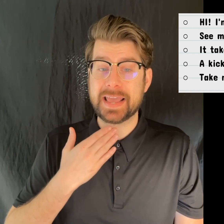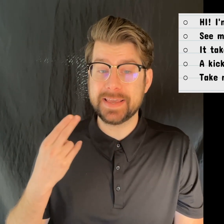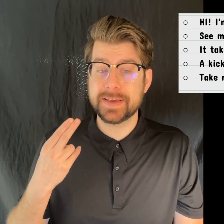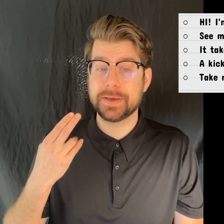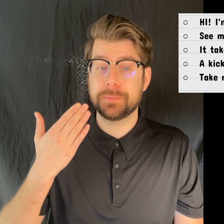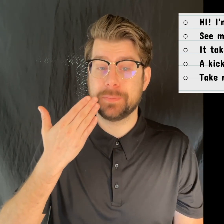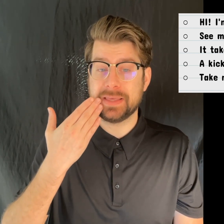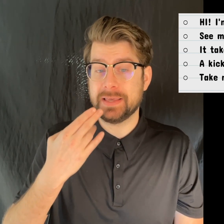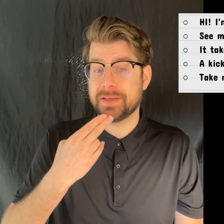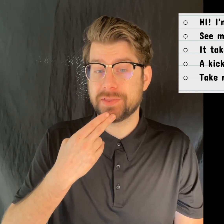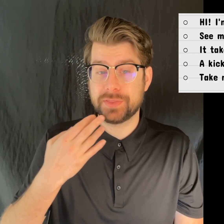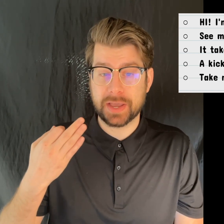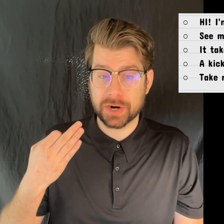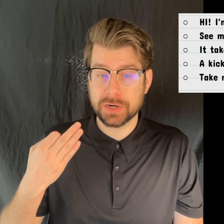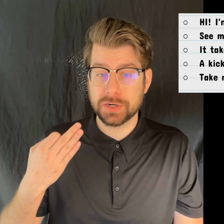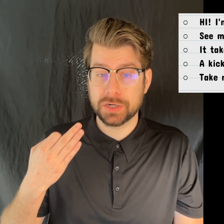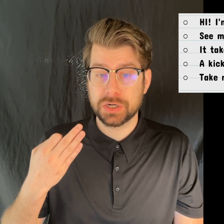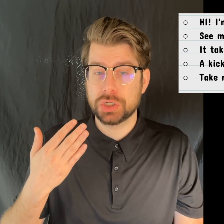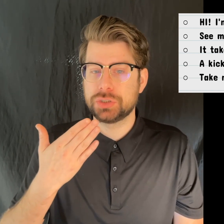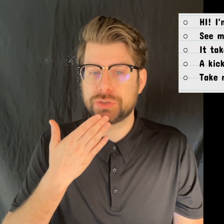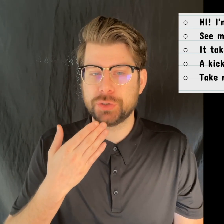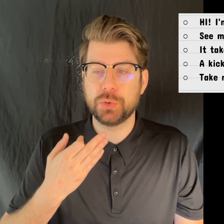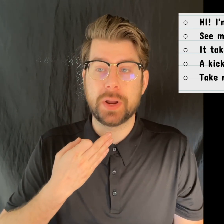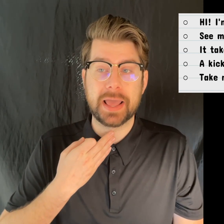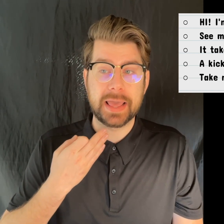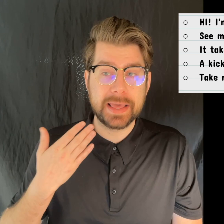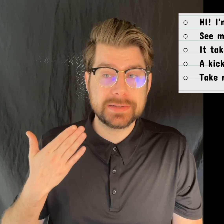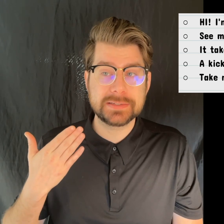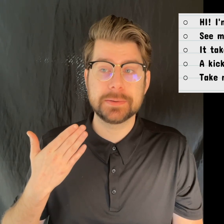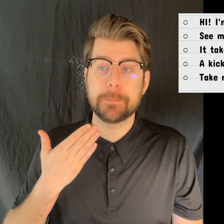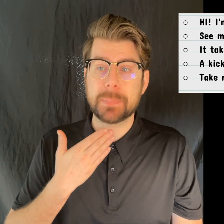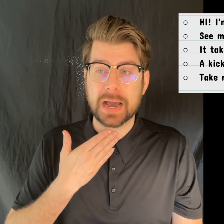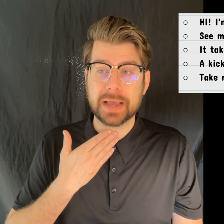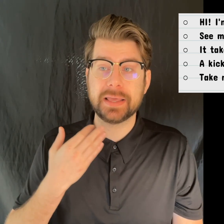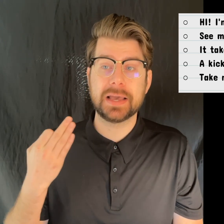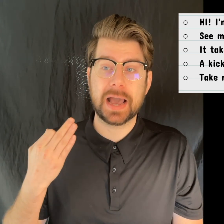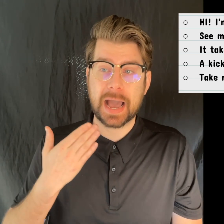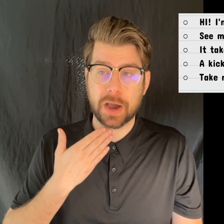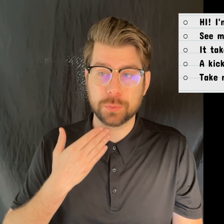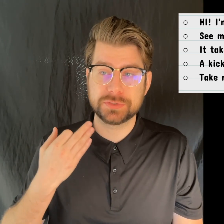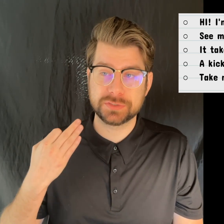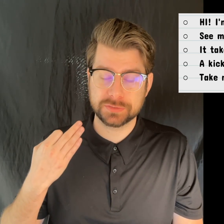Take me there to hit my house.